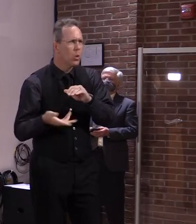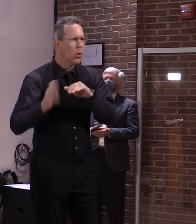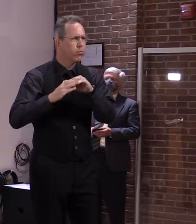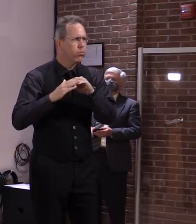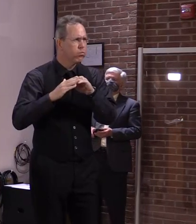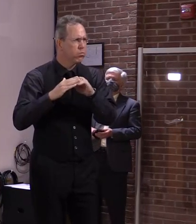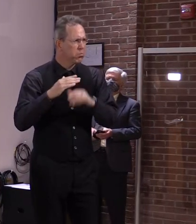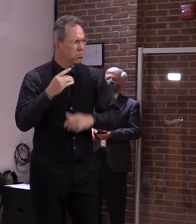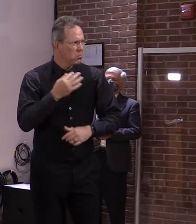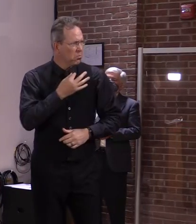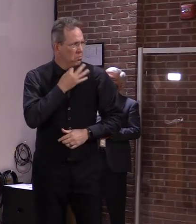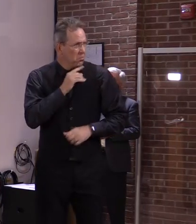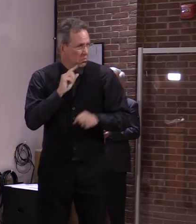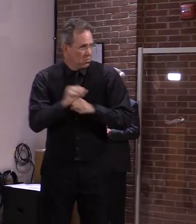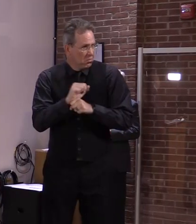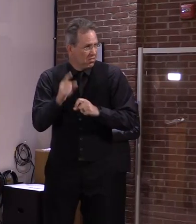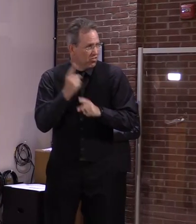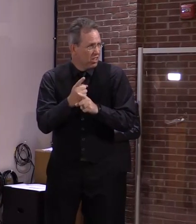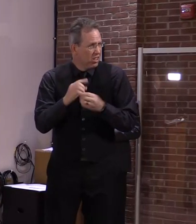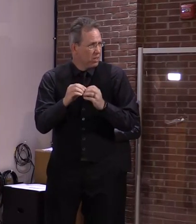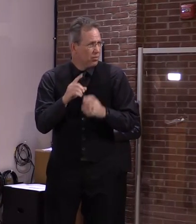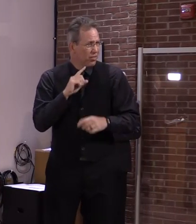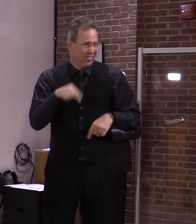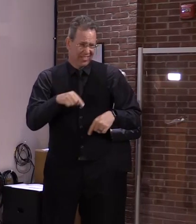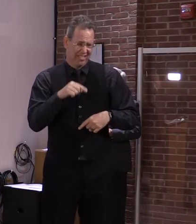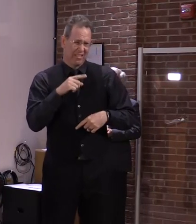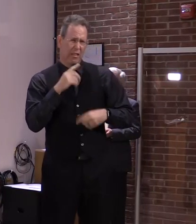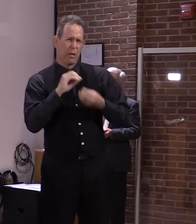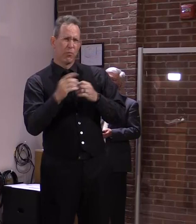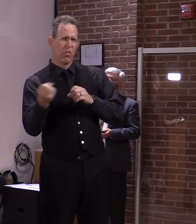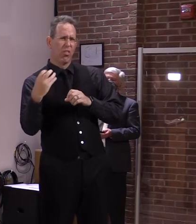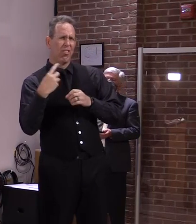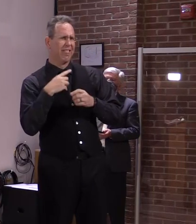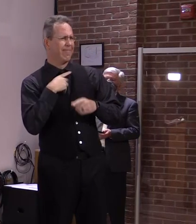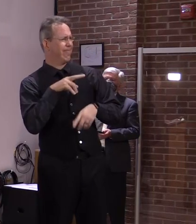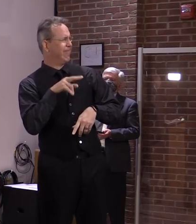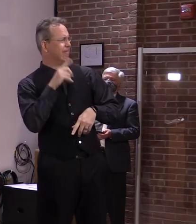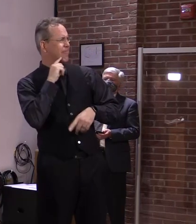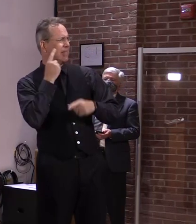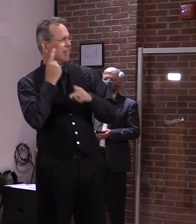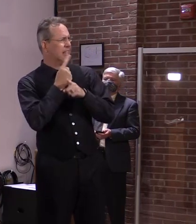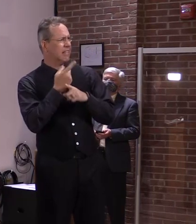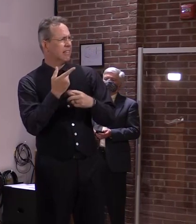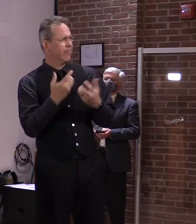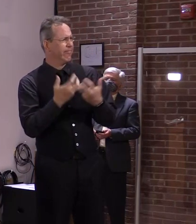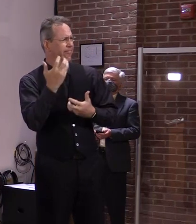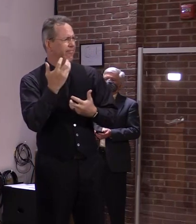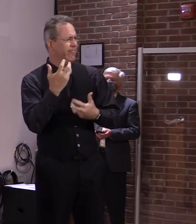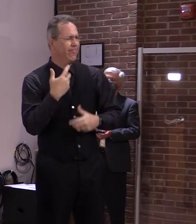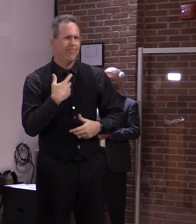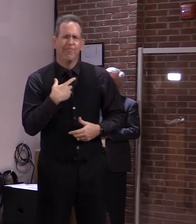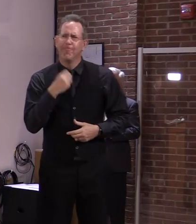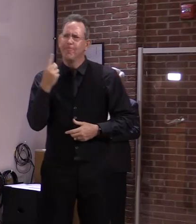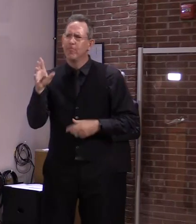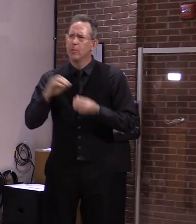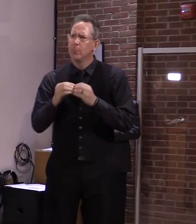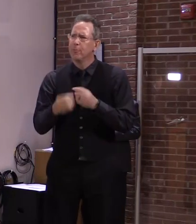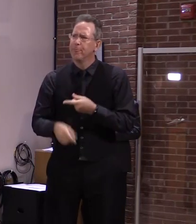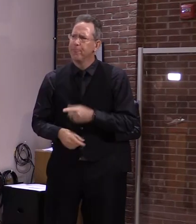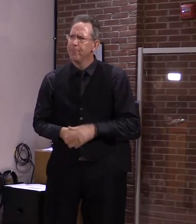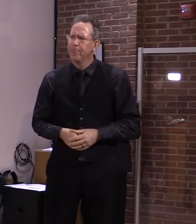Yeah, I mean, there's, all I could do is unpack the statistics. And firstly, I would just say that we're talking about students, not